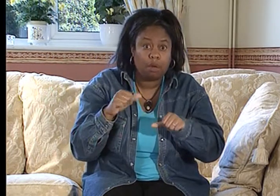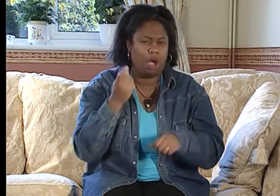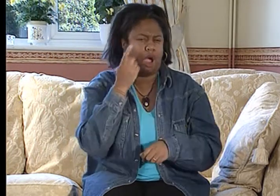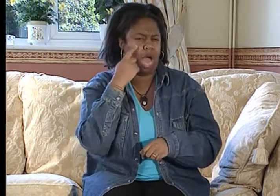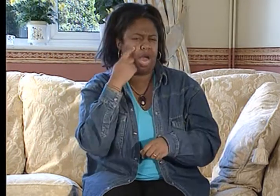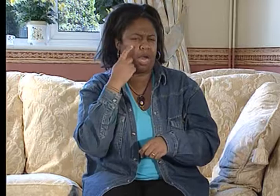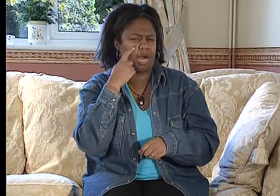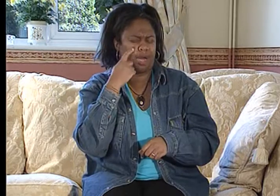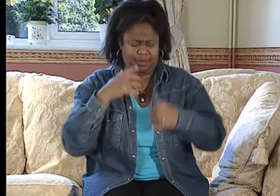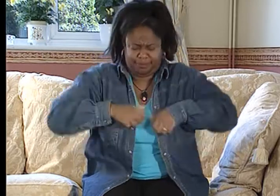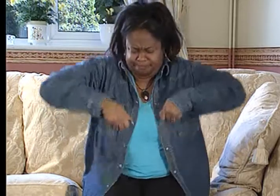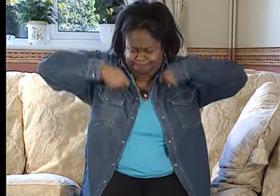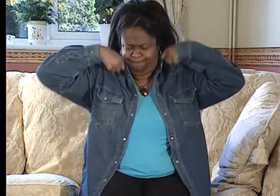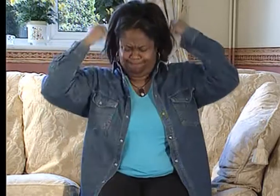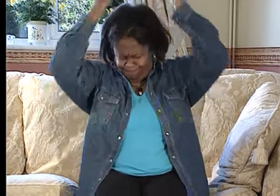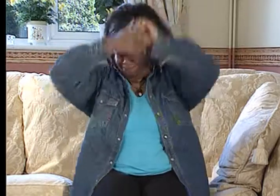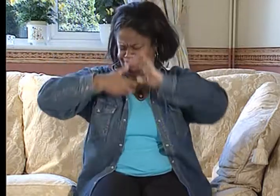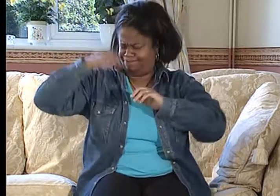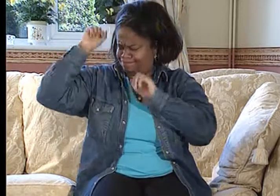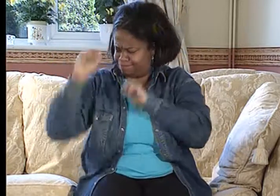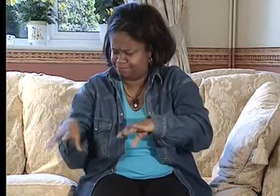Ella wondered if the rabbit was awake yet.